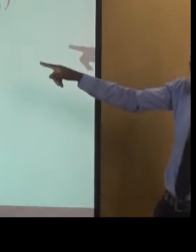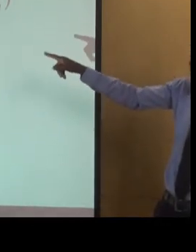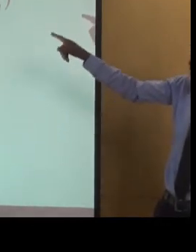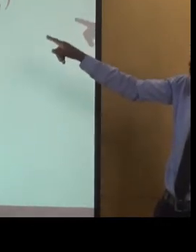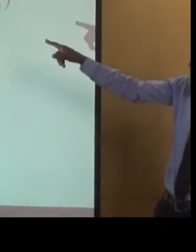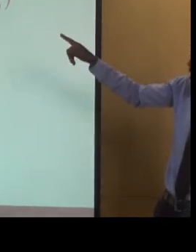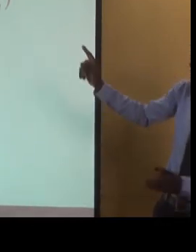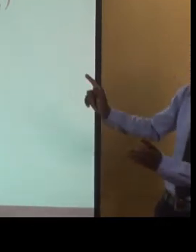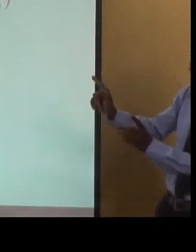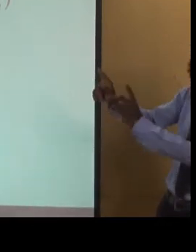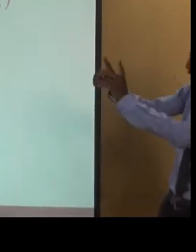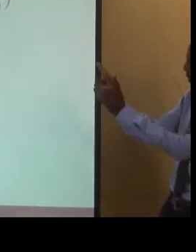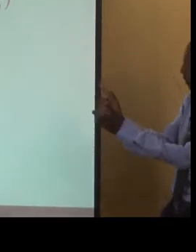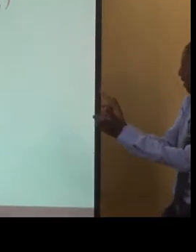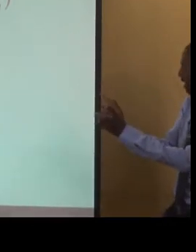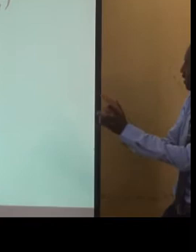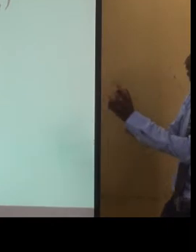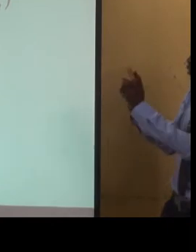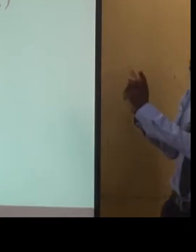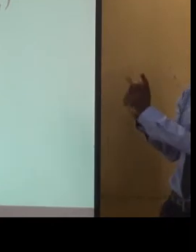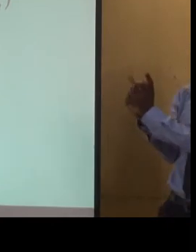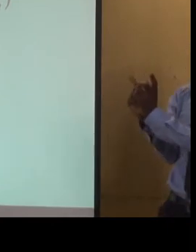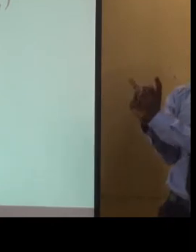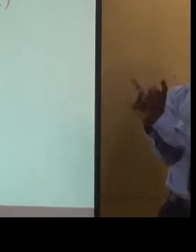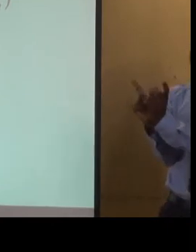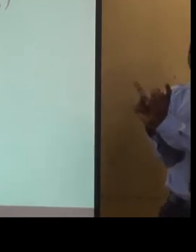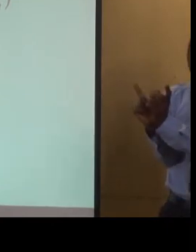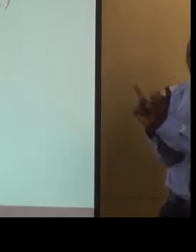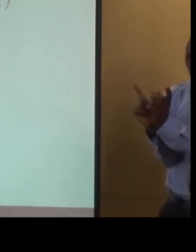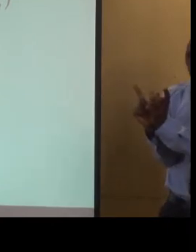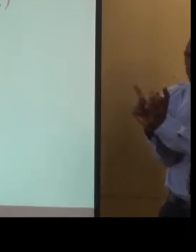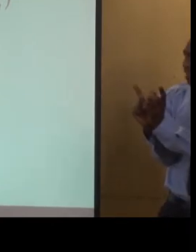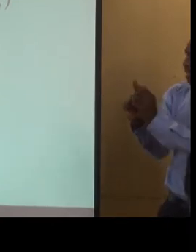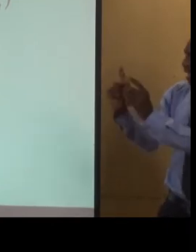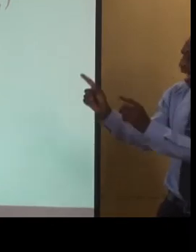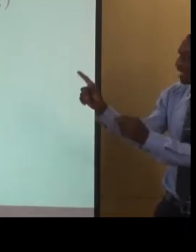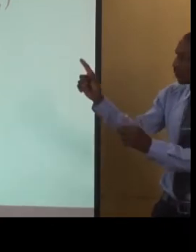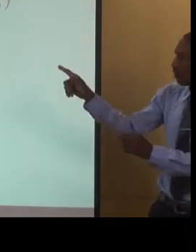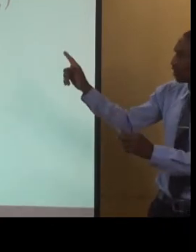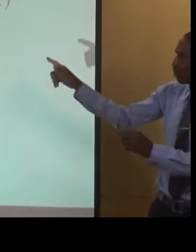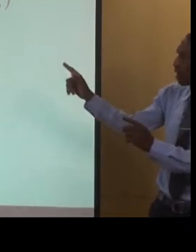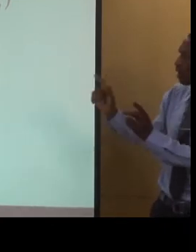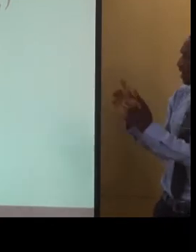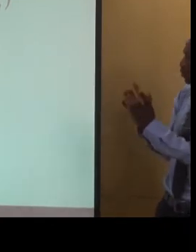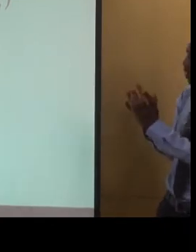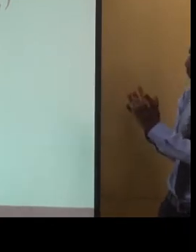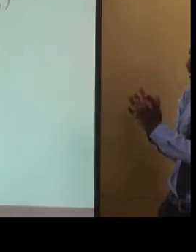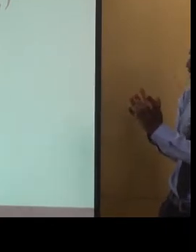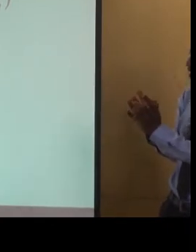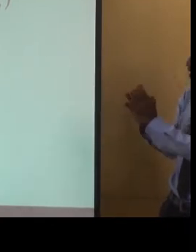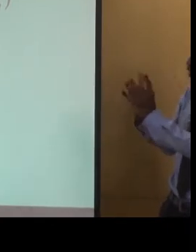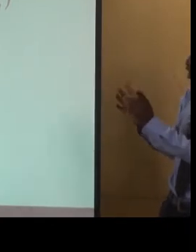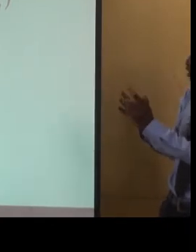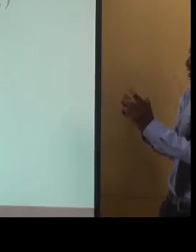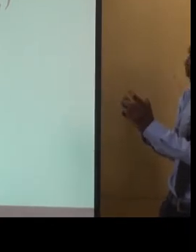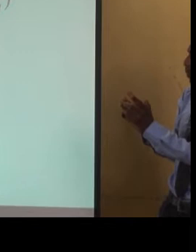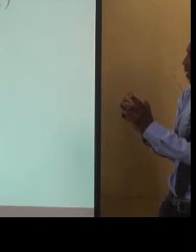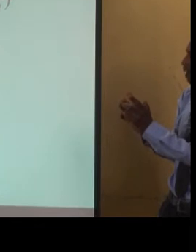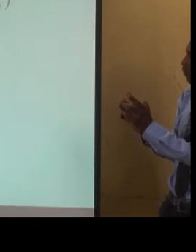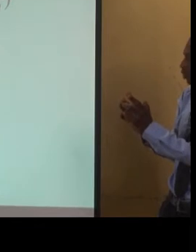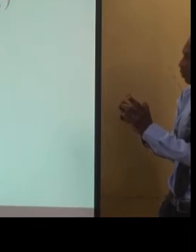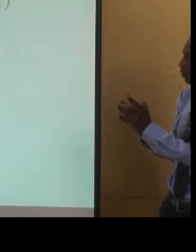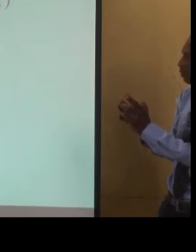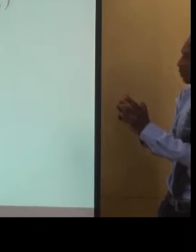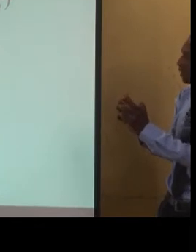x plus b over 2a in bracket, all raised to the power of 2. X plus b over 2 in bracket, all raised to the